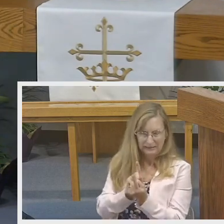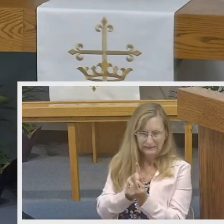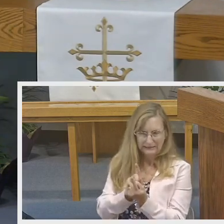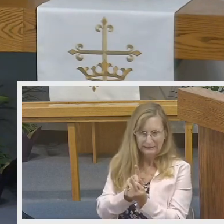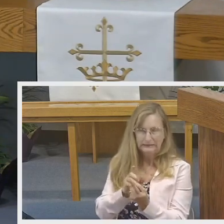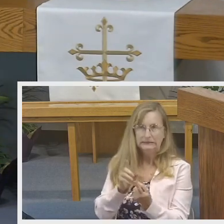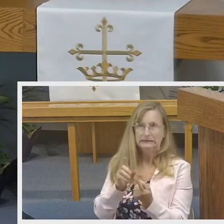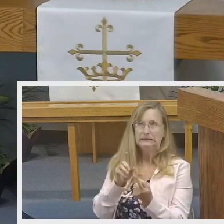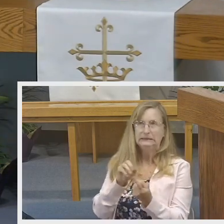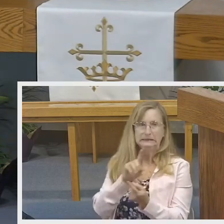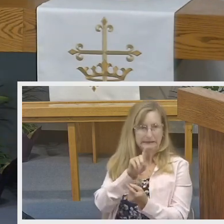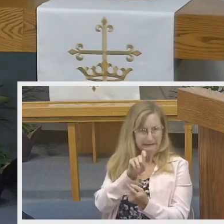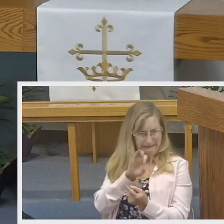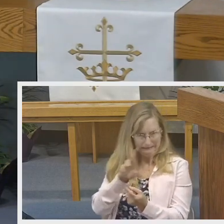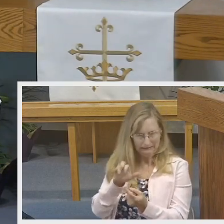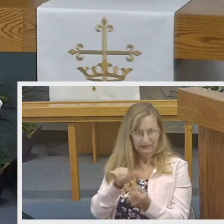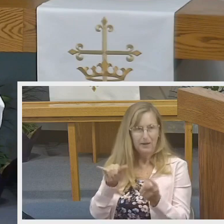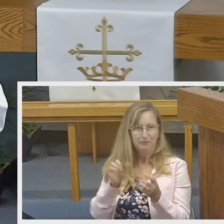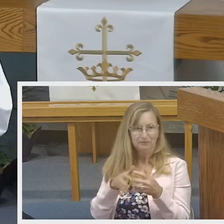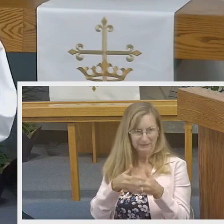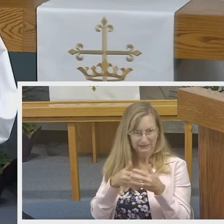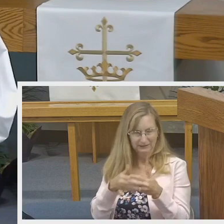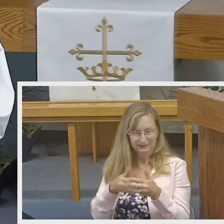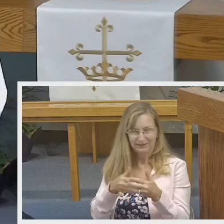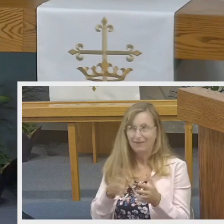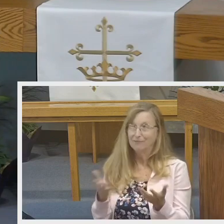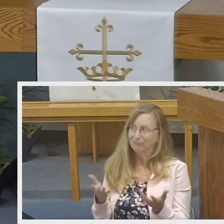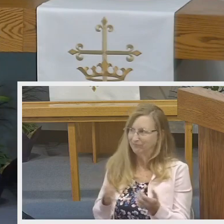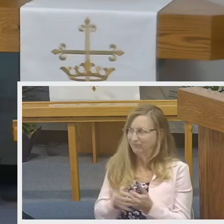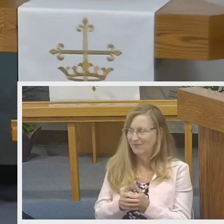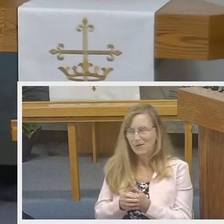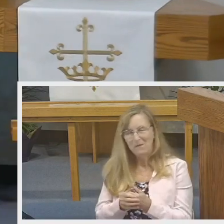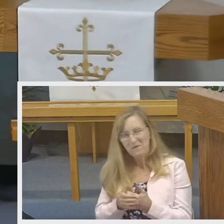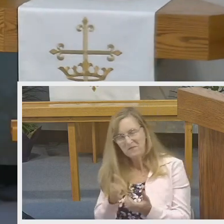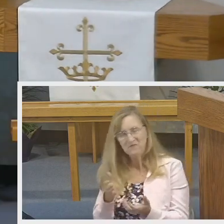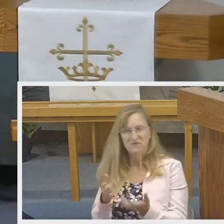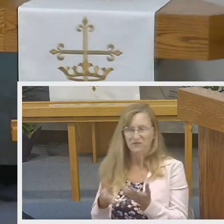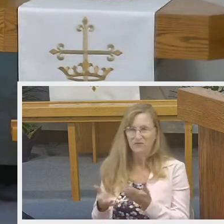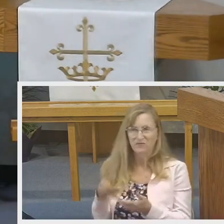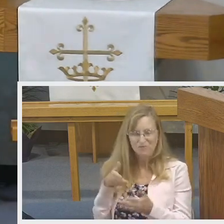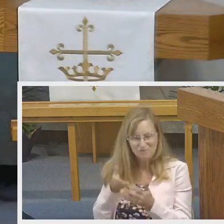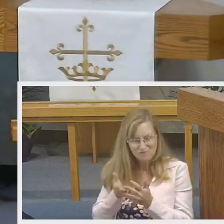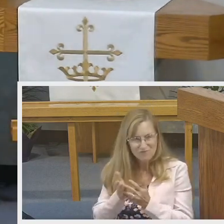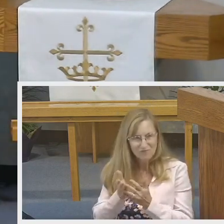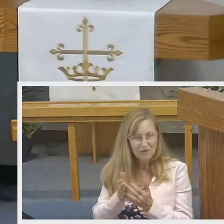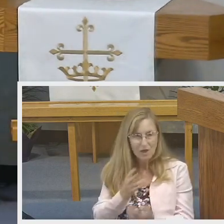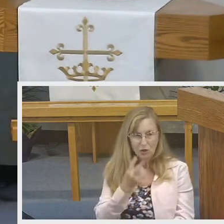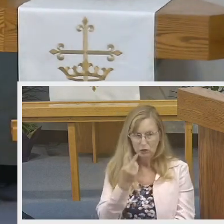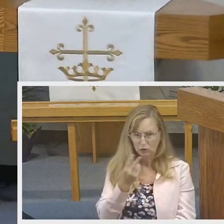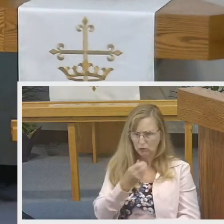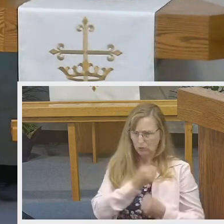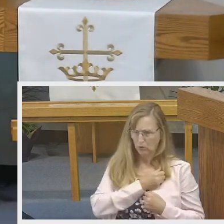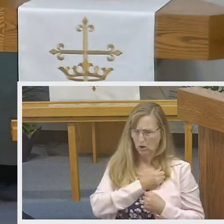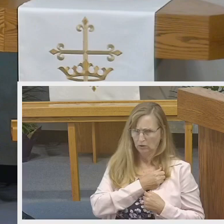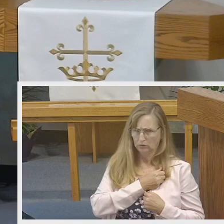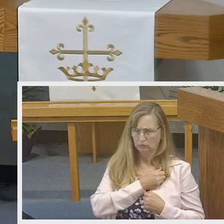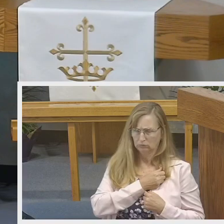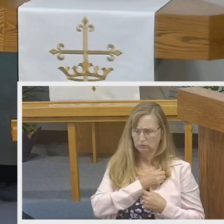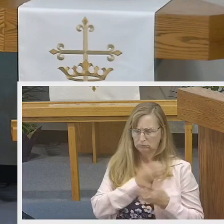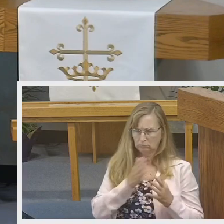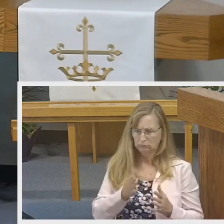x-ray machine that was going to make sure we weren't carrying something we shouldn't be, two of the guards in full